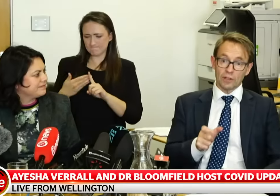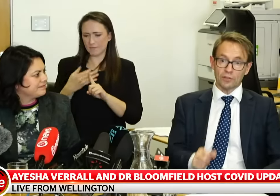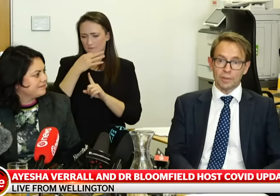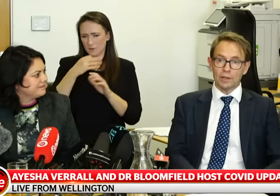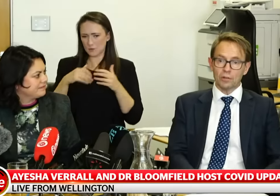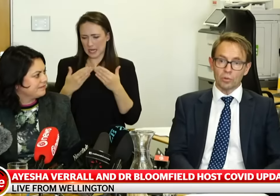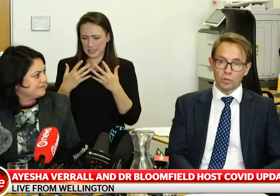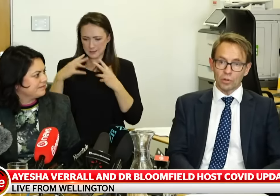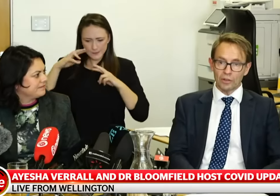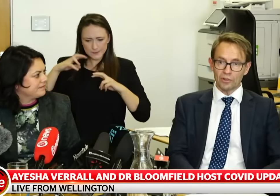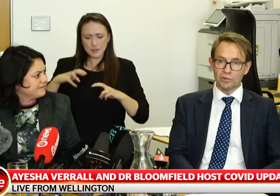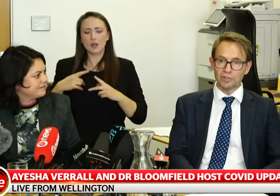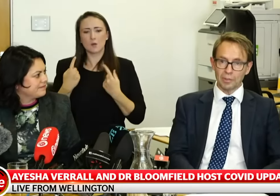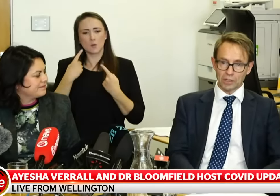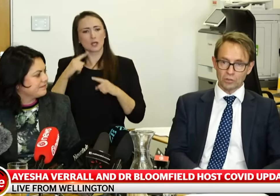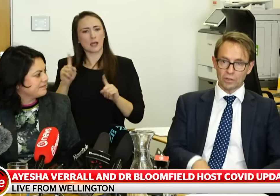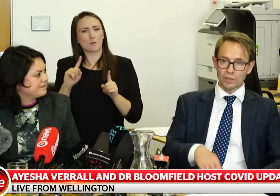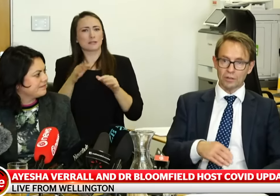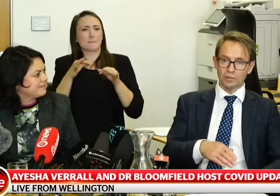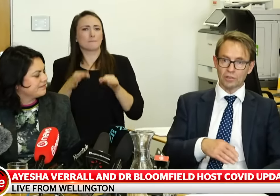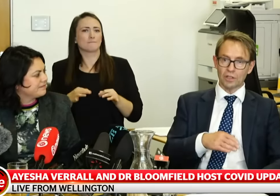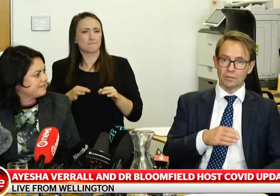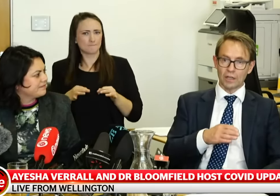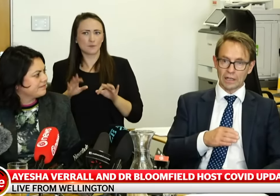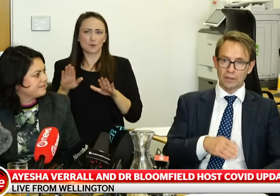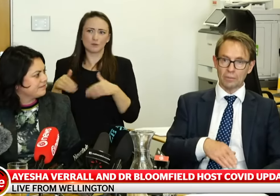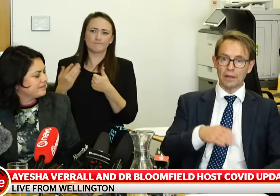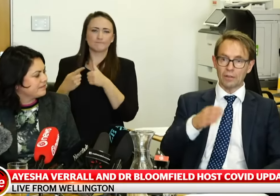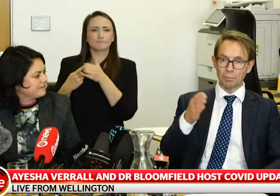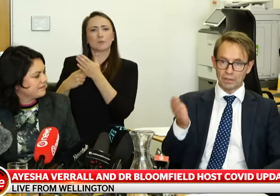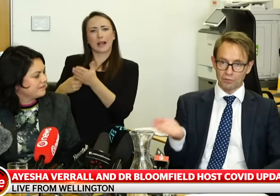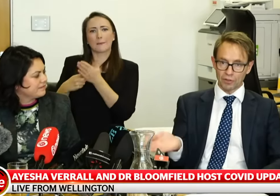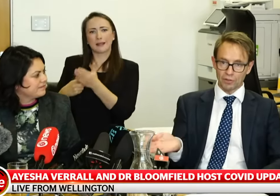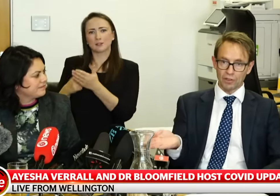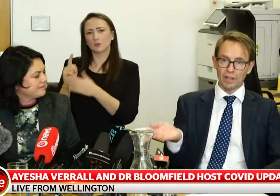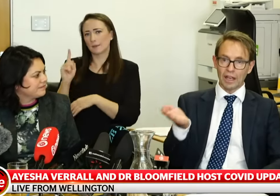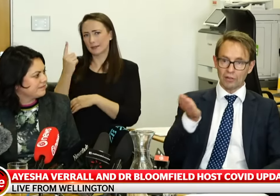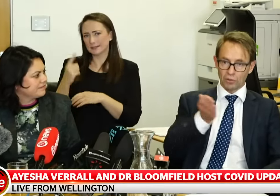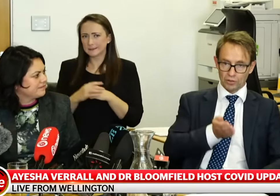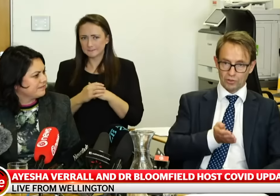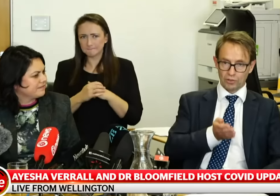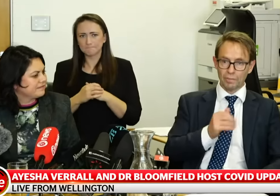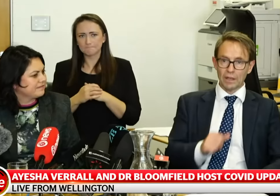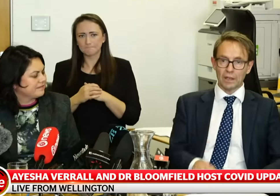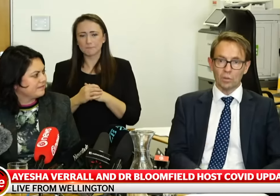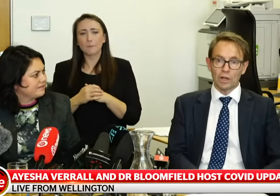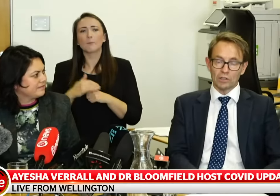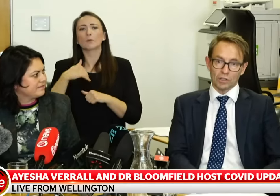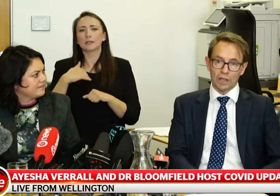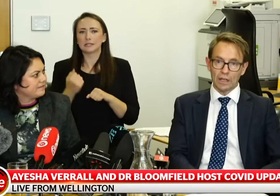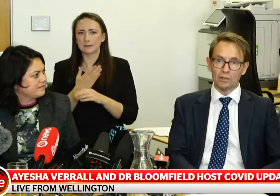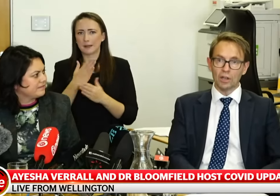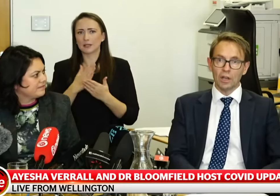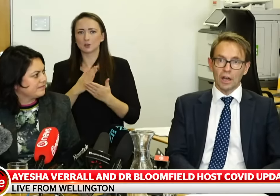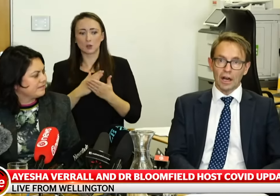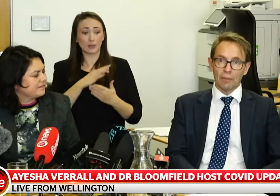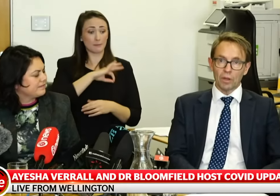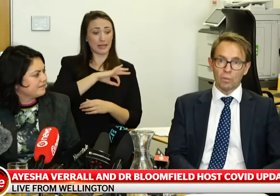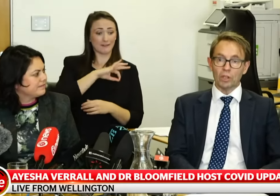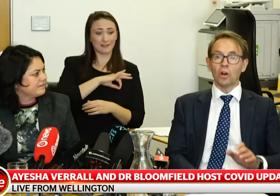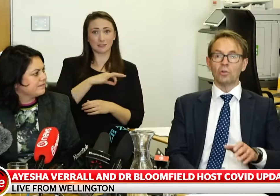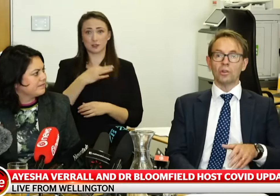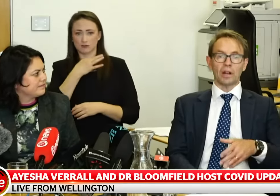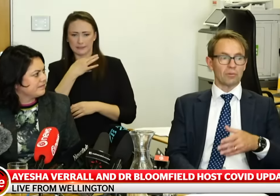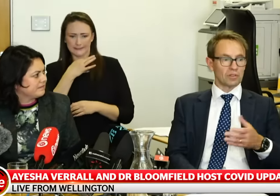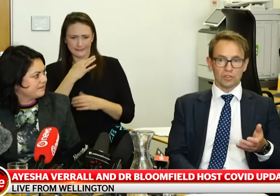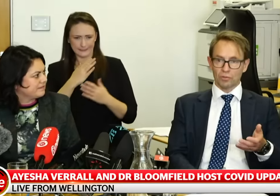of the advice from that group all the way through, is to make sure that they're clear about the benefits and risks equation. And